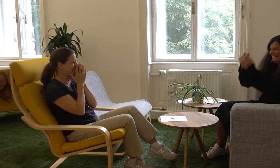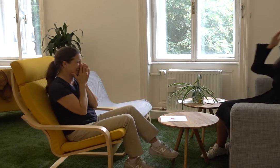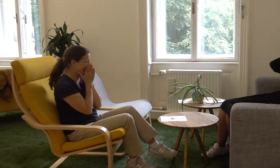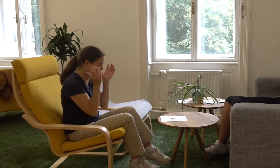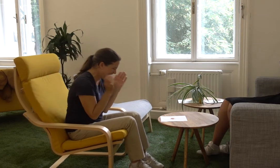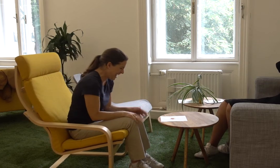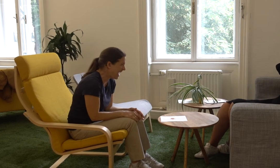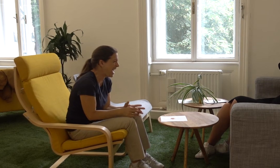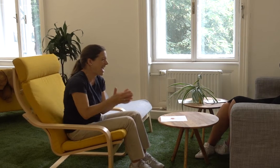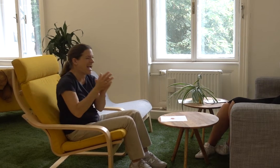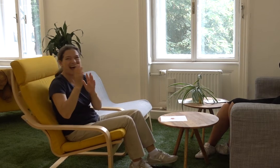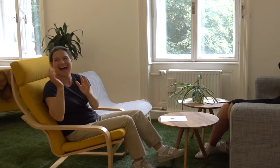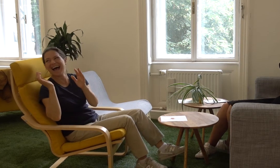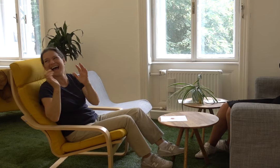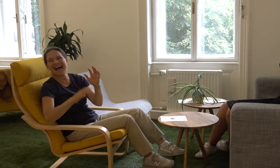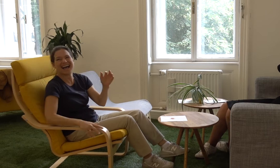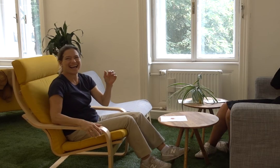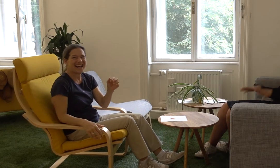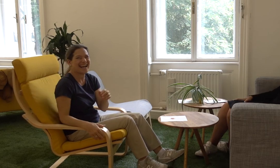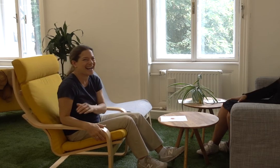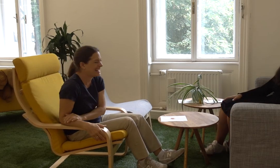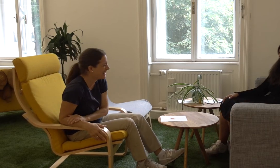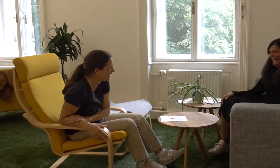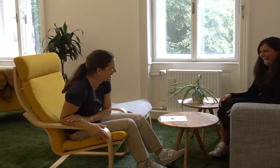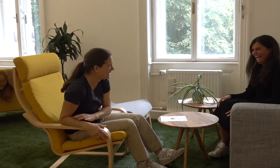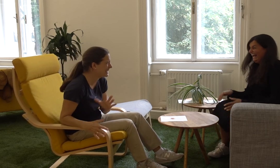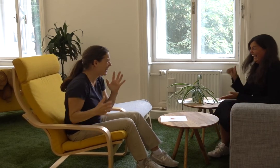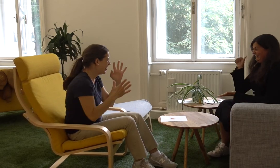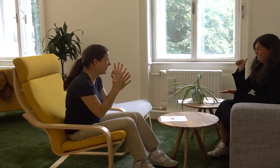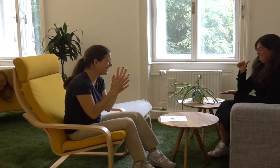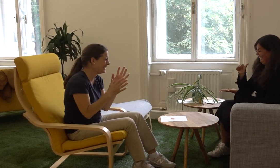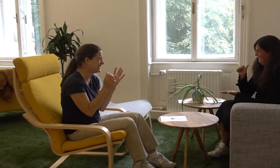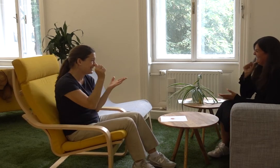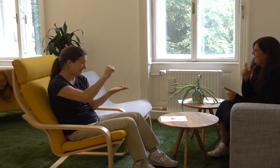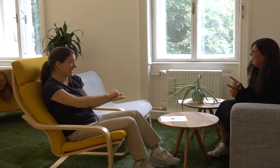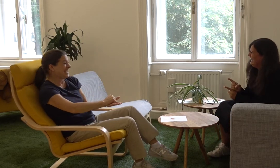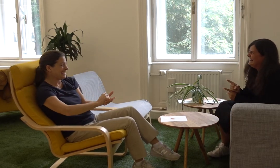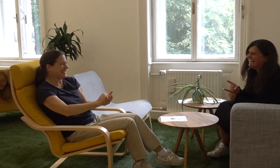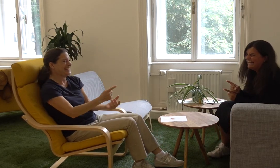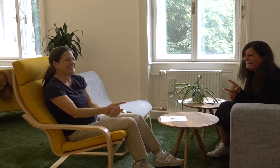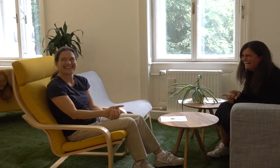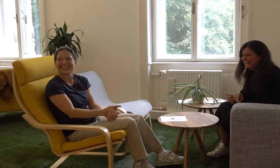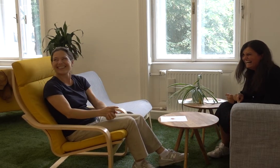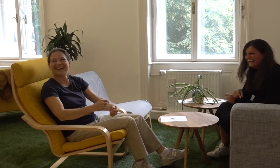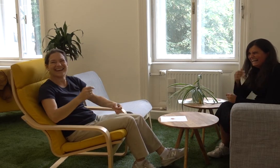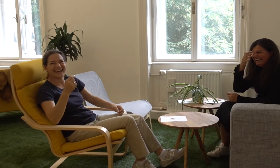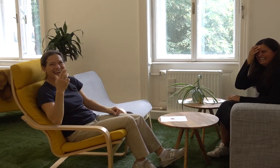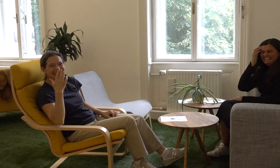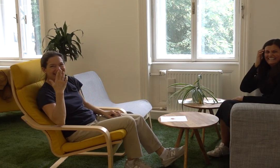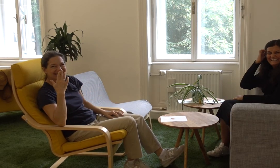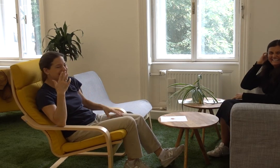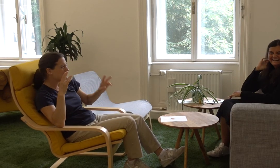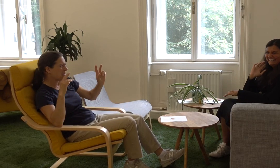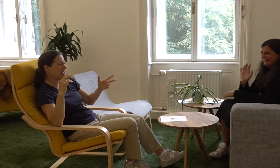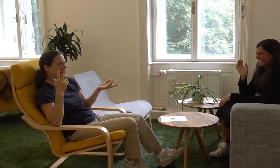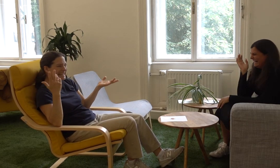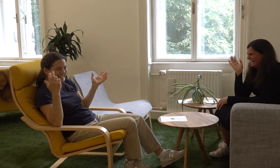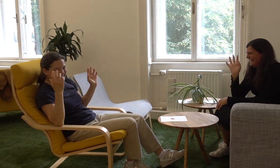I know my name is